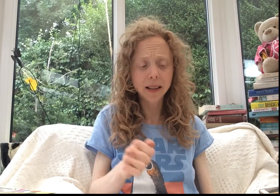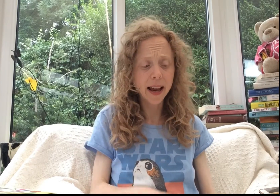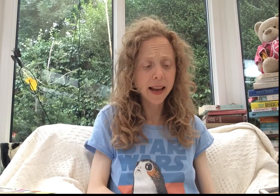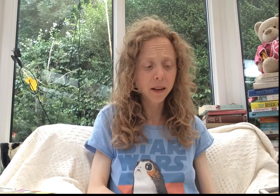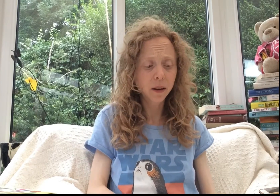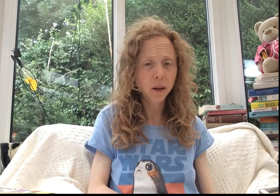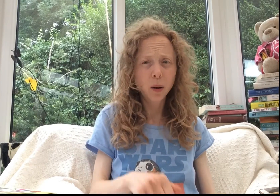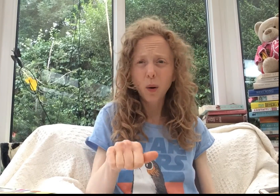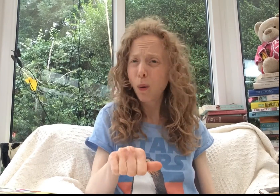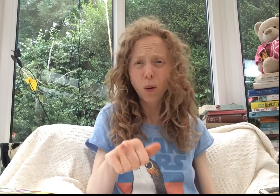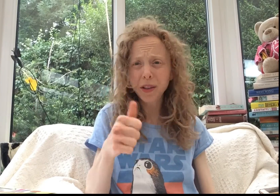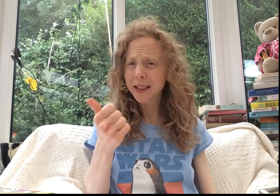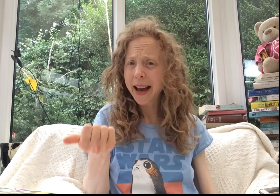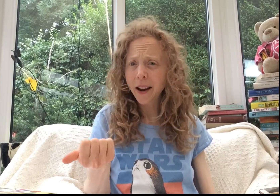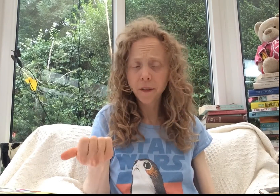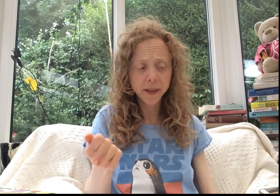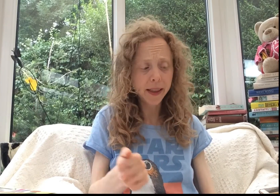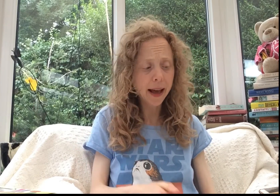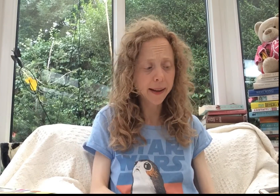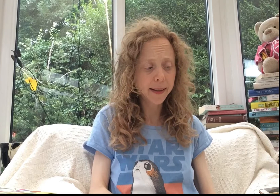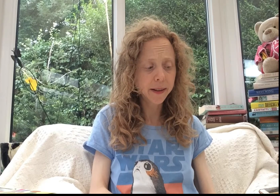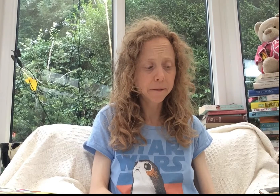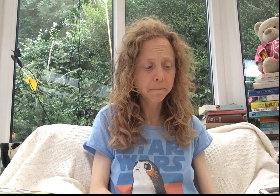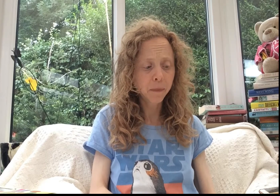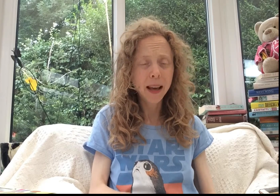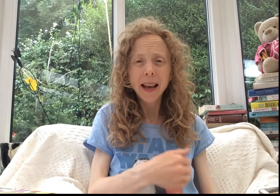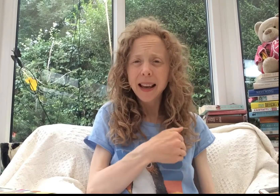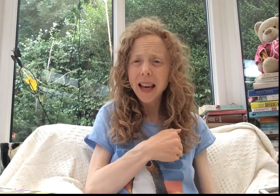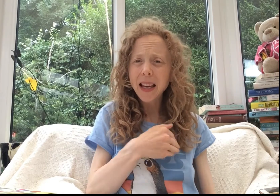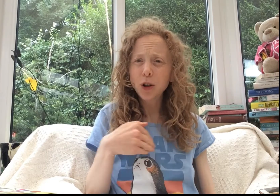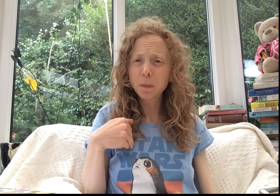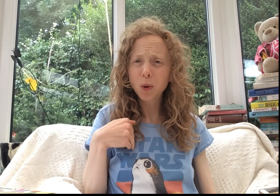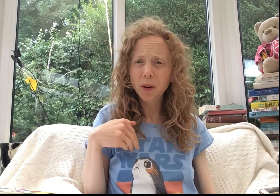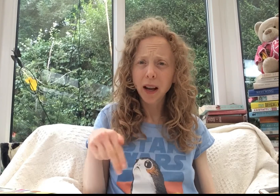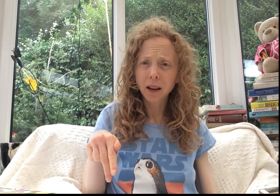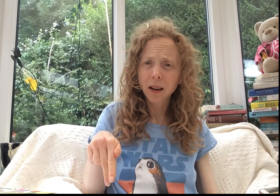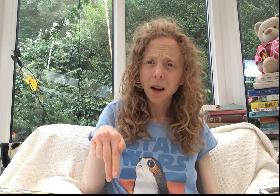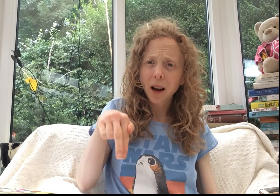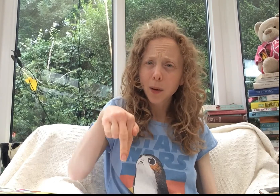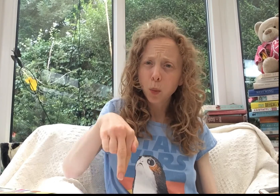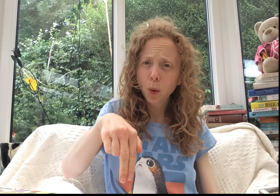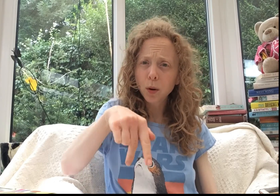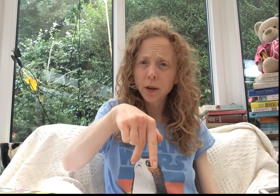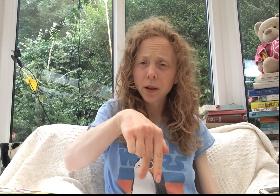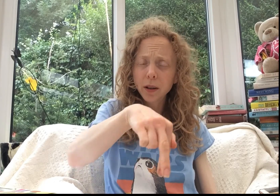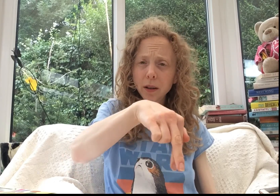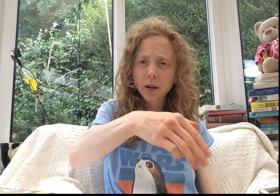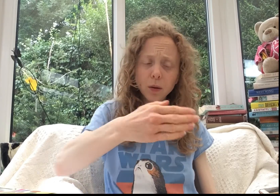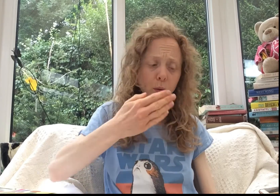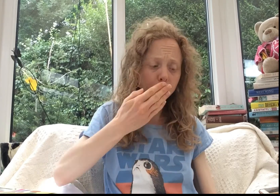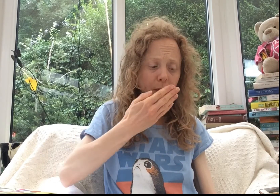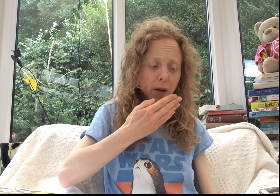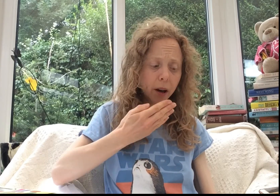day or the day after that. Each morning I walked to school